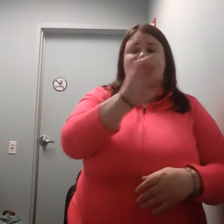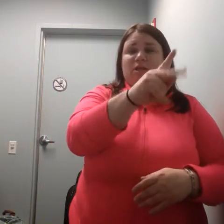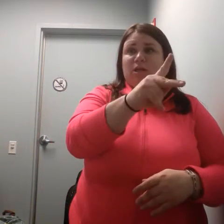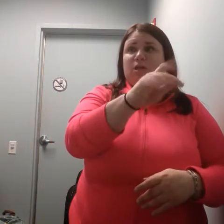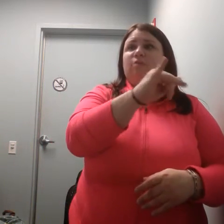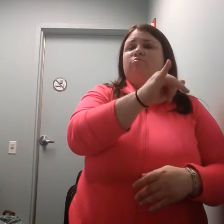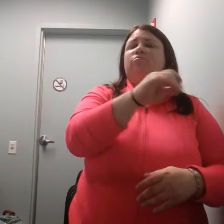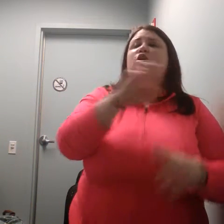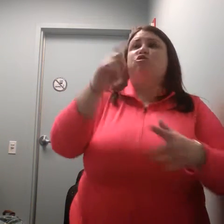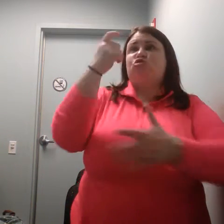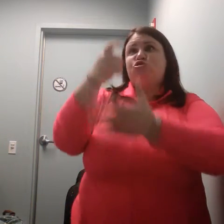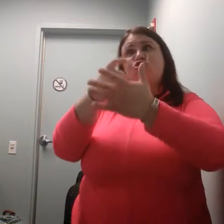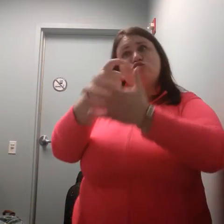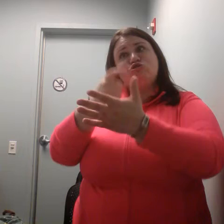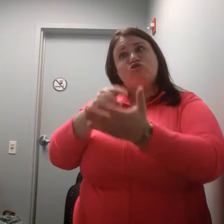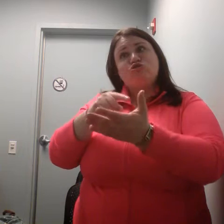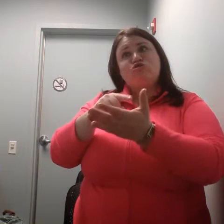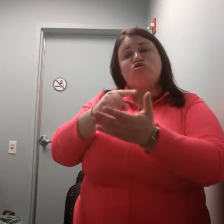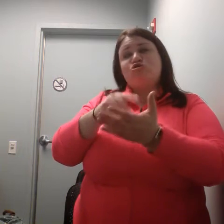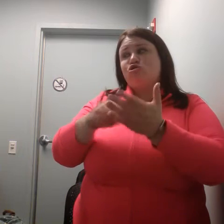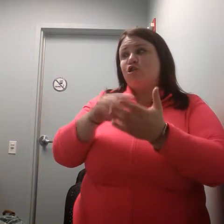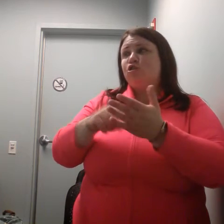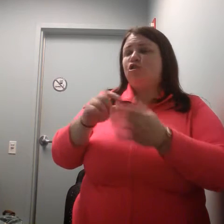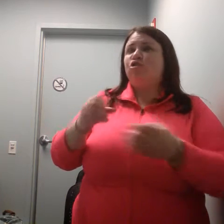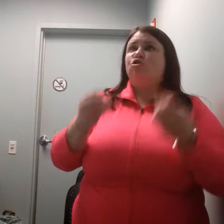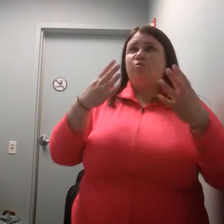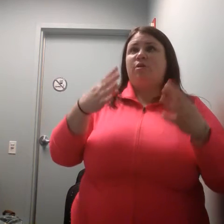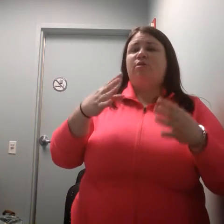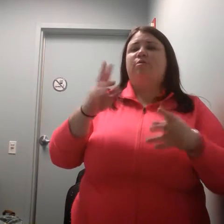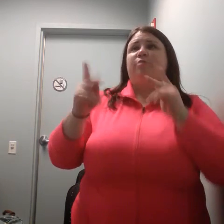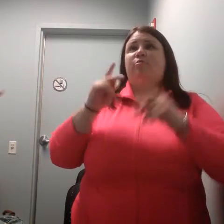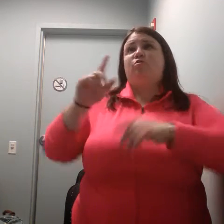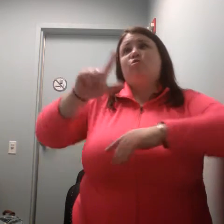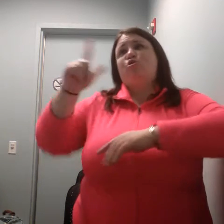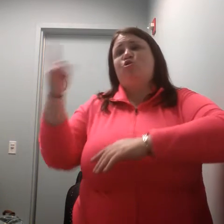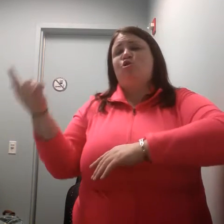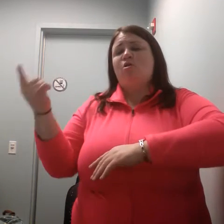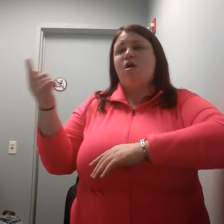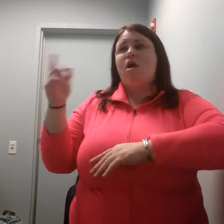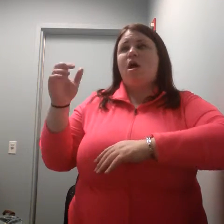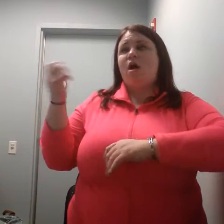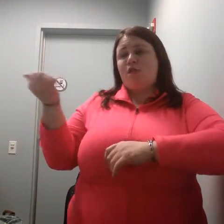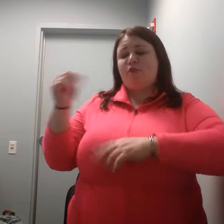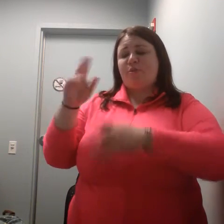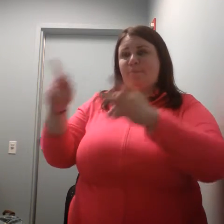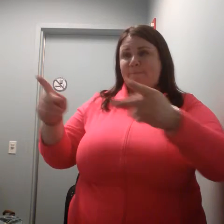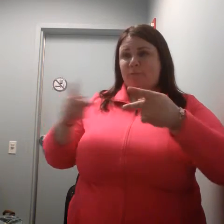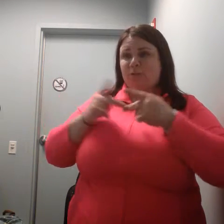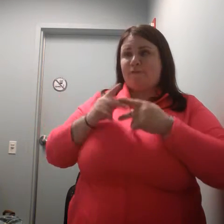They're going to what? They're going to go someplace where they can get the same type of product or service for a cheaper price.